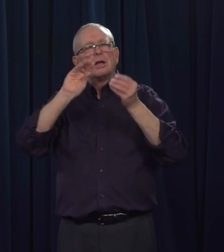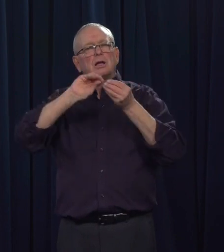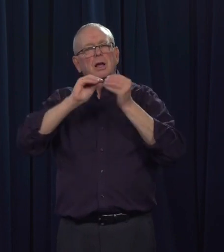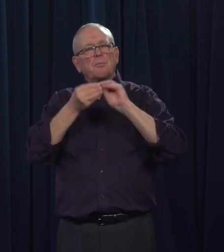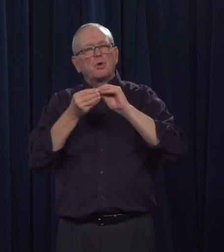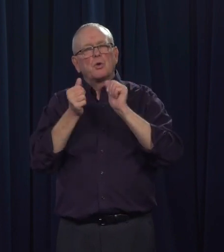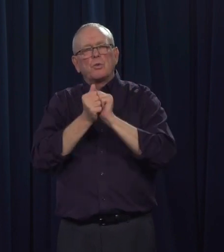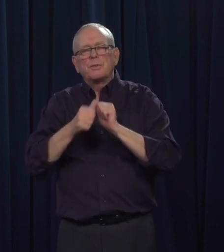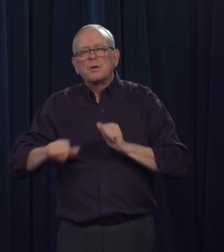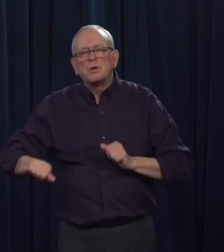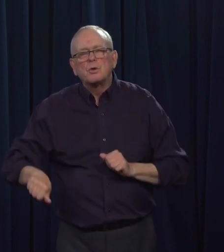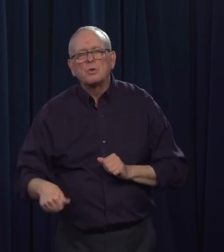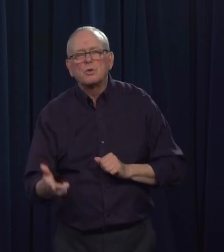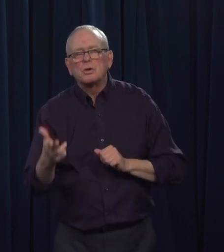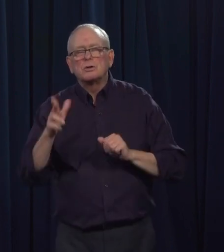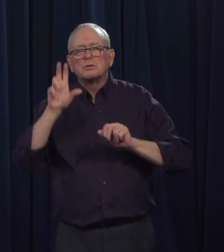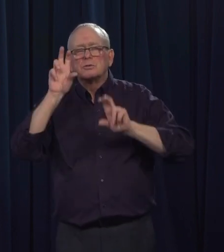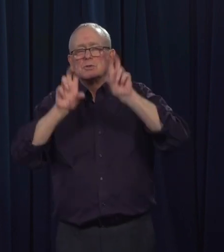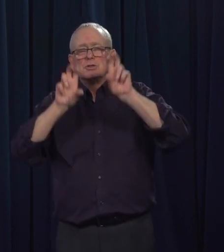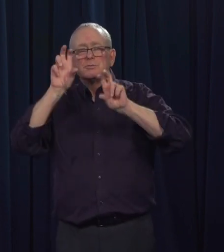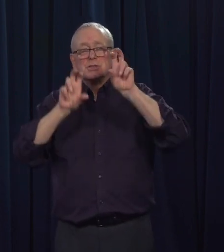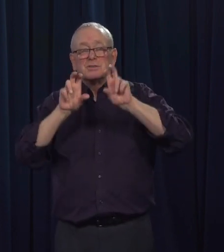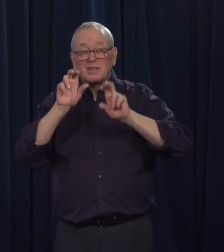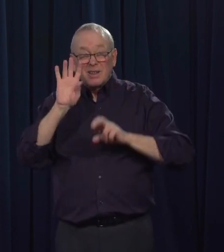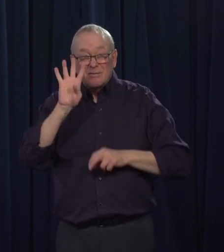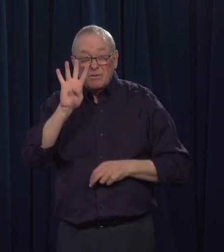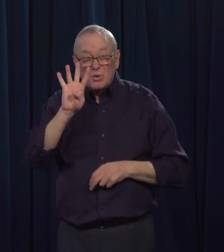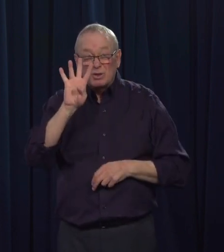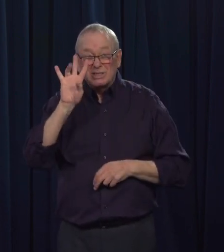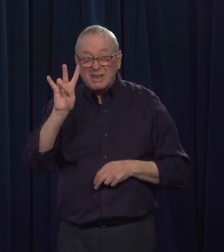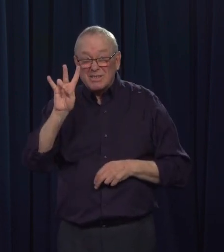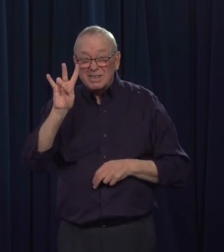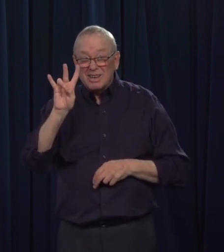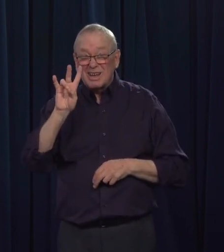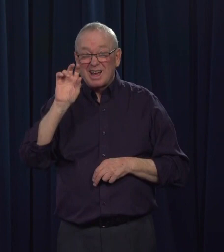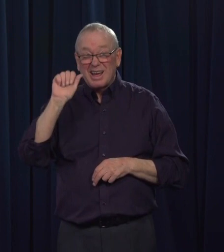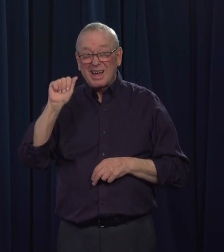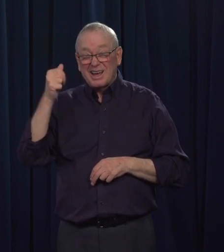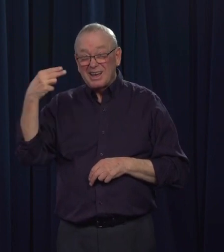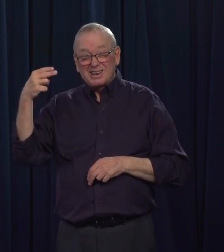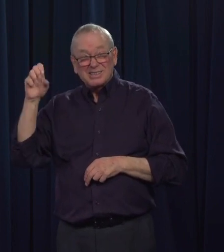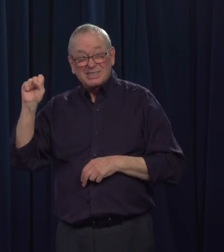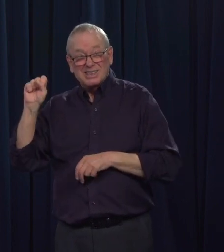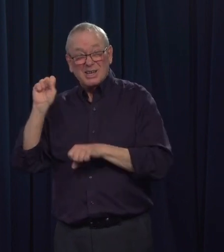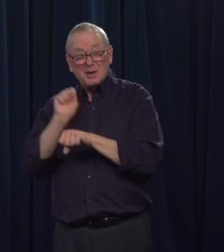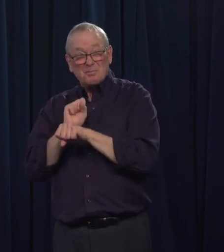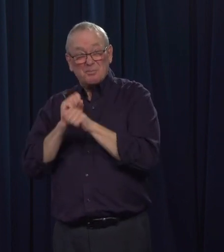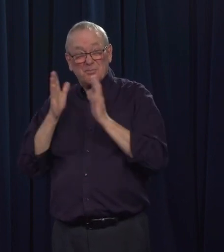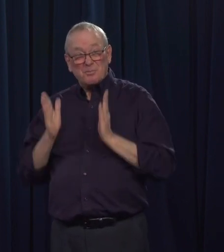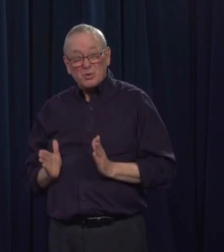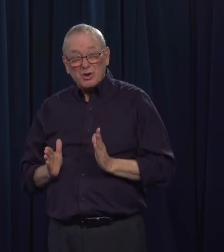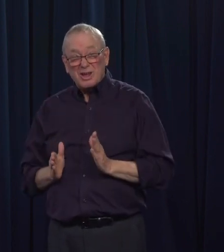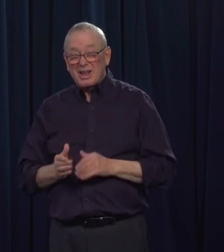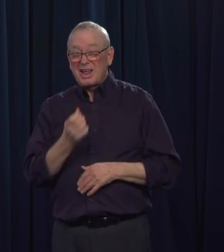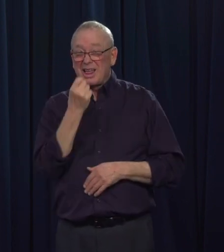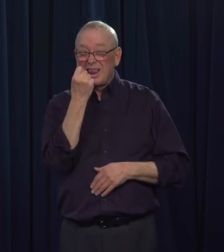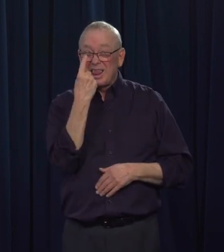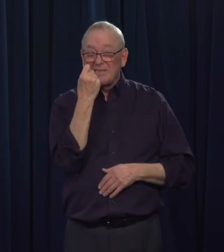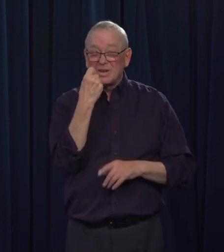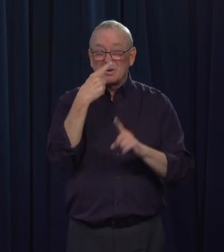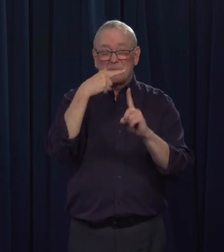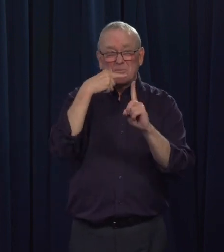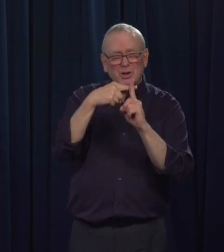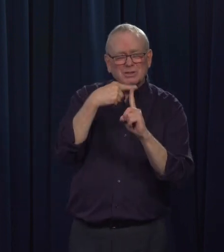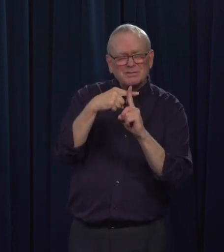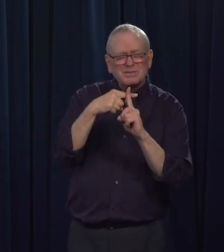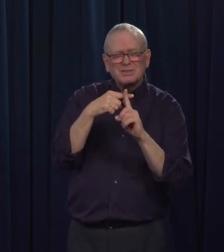47 AHS employees there, 11 of whom tested positive, or is it 11 Alberta workers